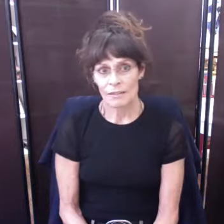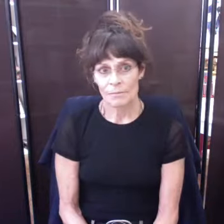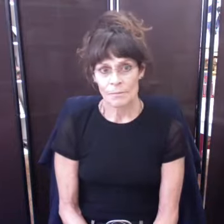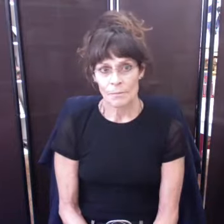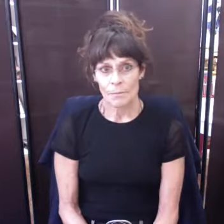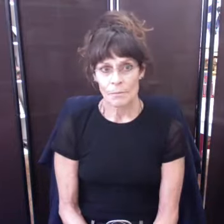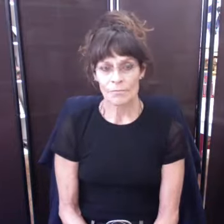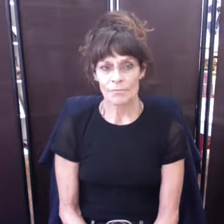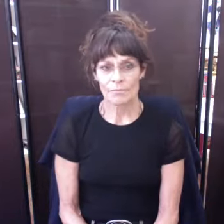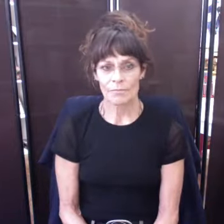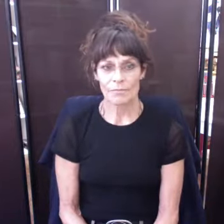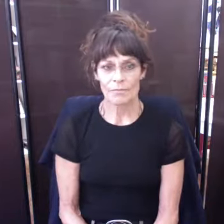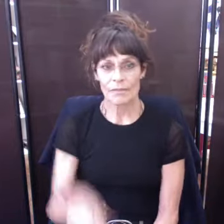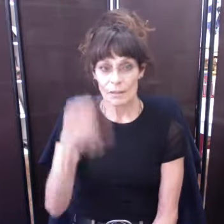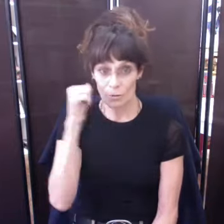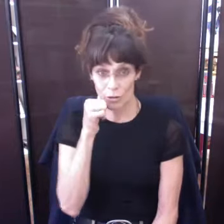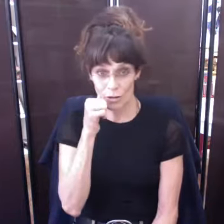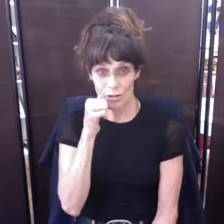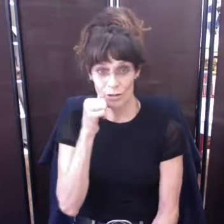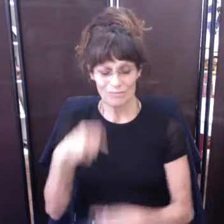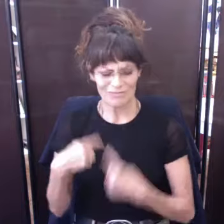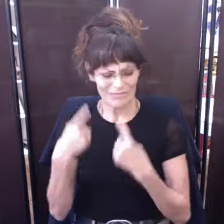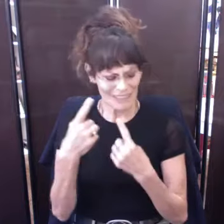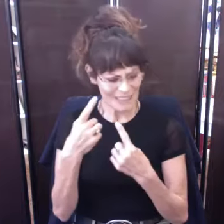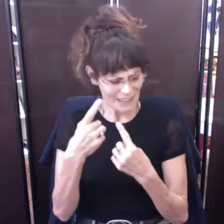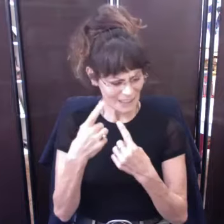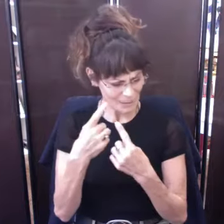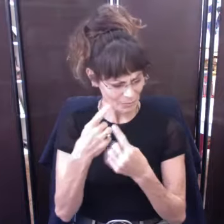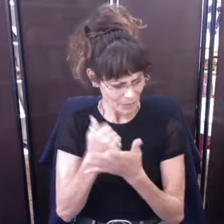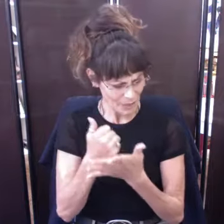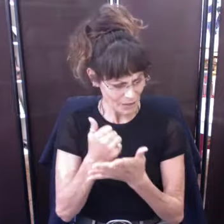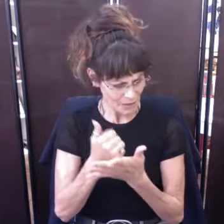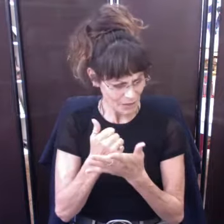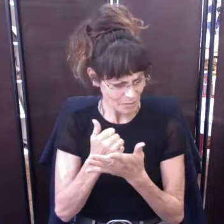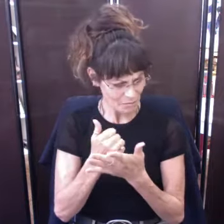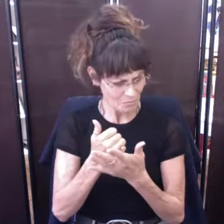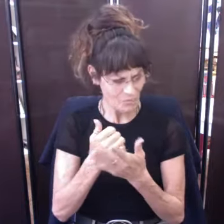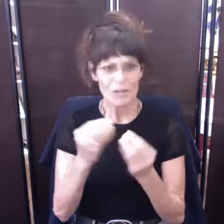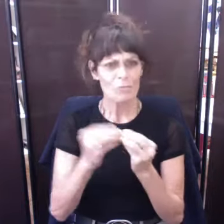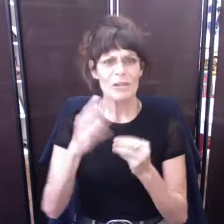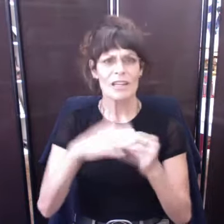So I had a girl that I sponsored for many years, over 8, and